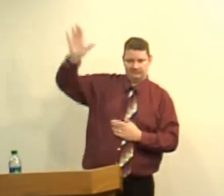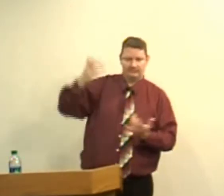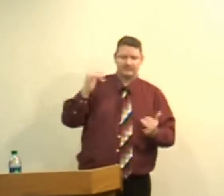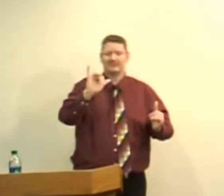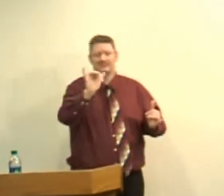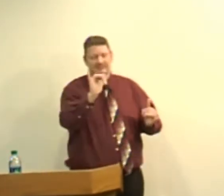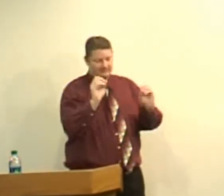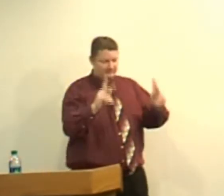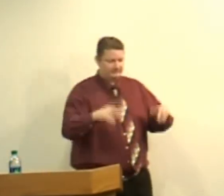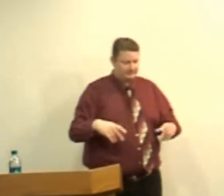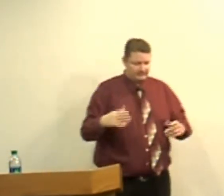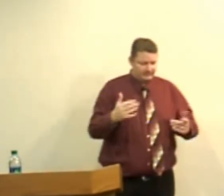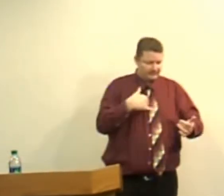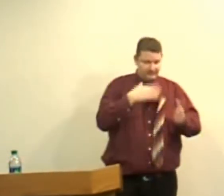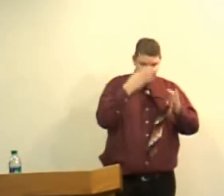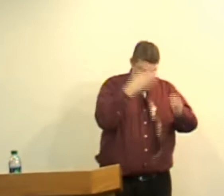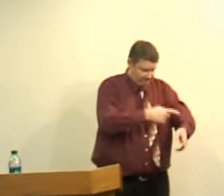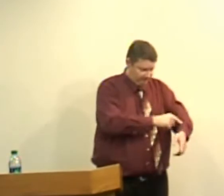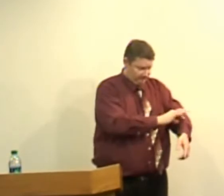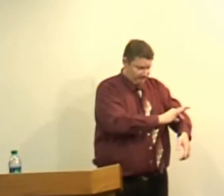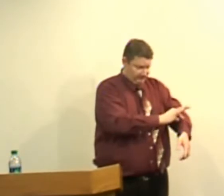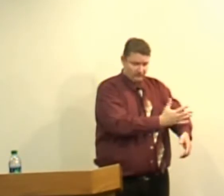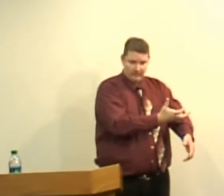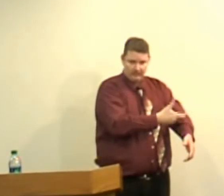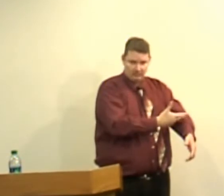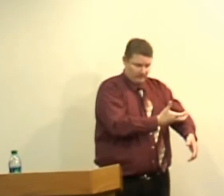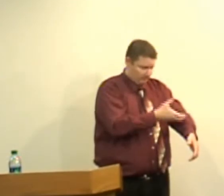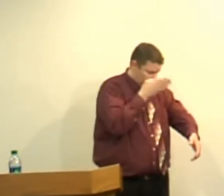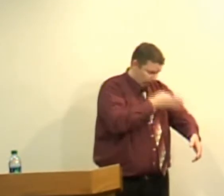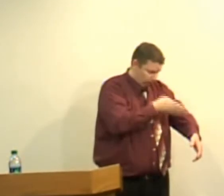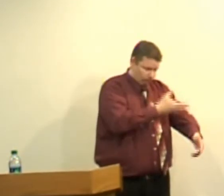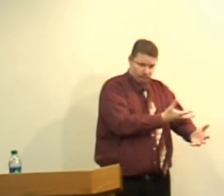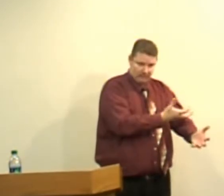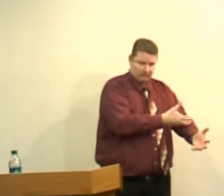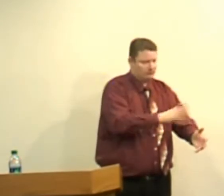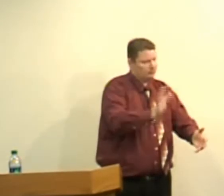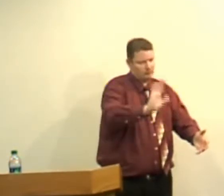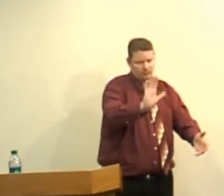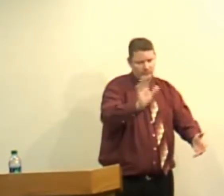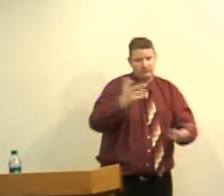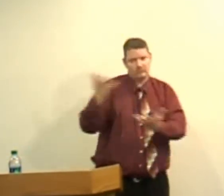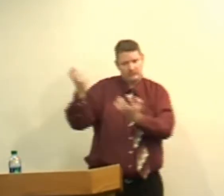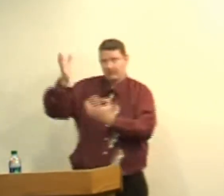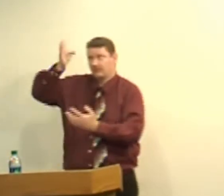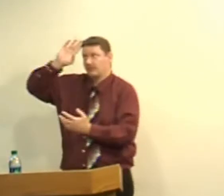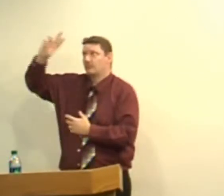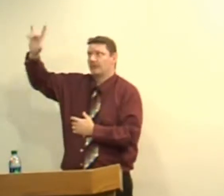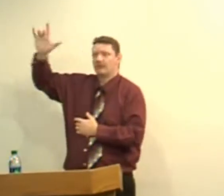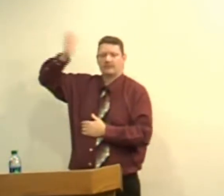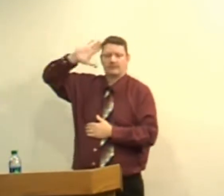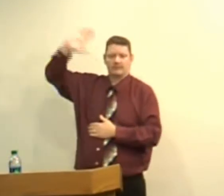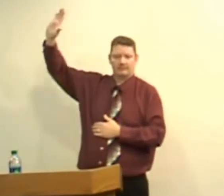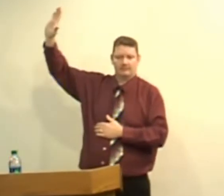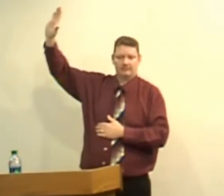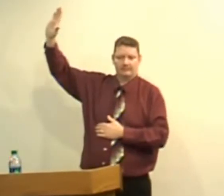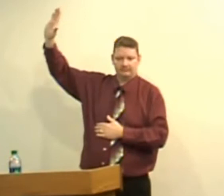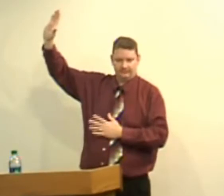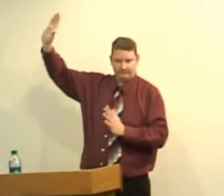but doing things of God. So when we focus on the things of the flesh, no, we should turn to God.